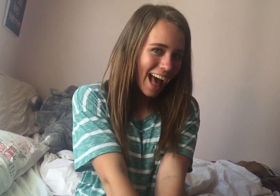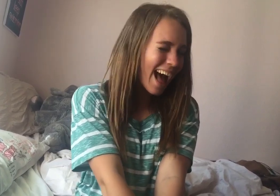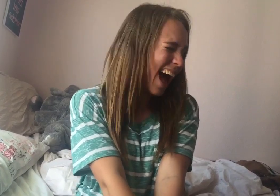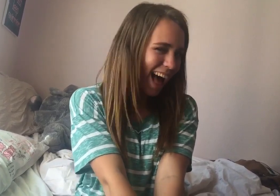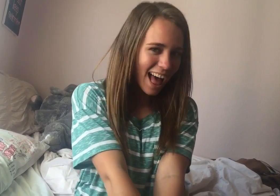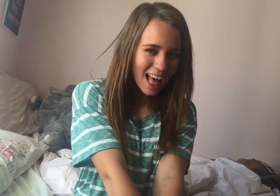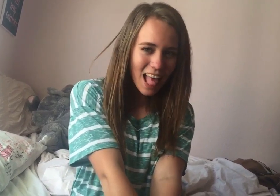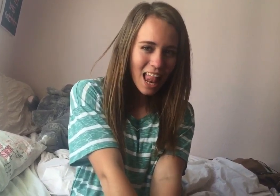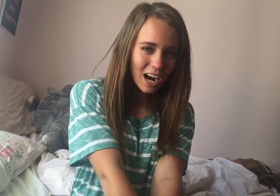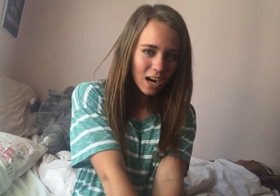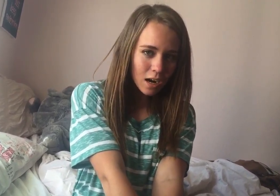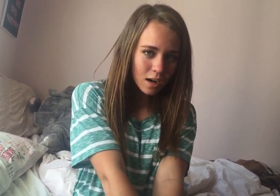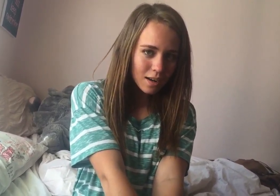feeling.